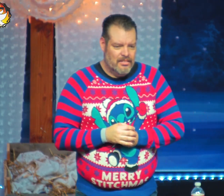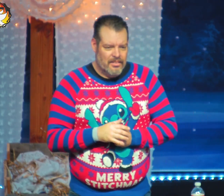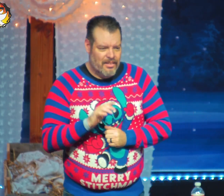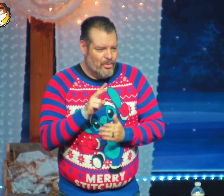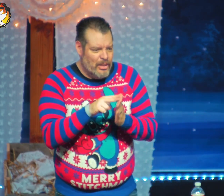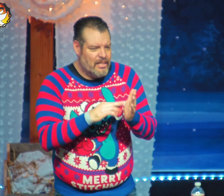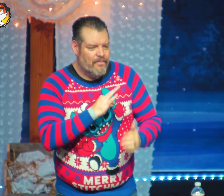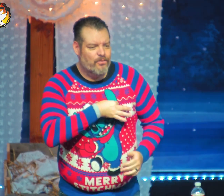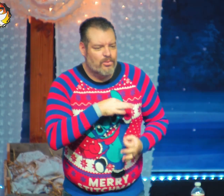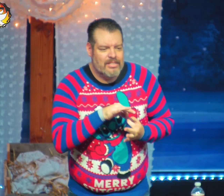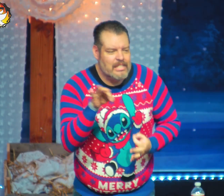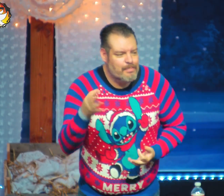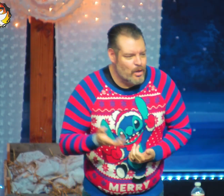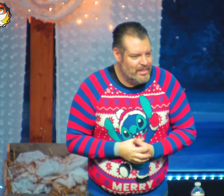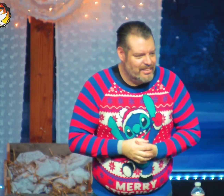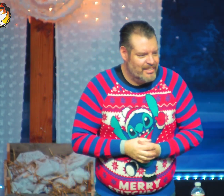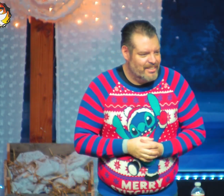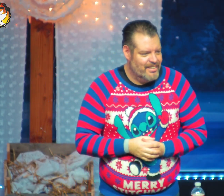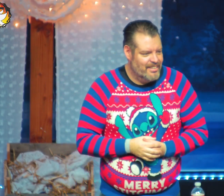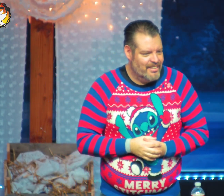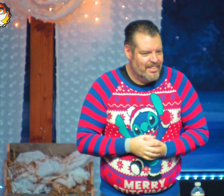Our ugly thoughts are happening.